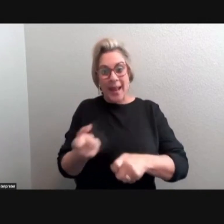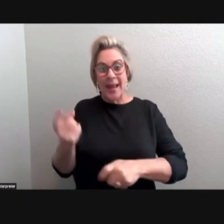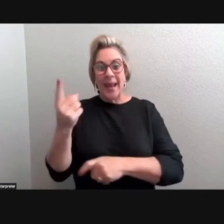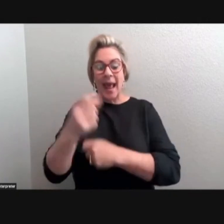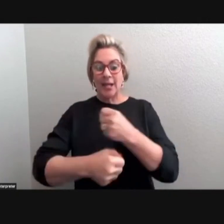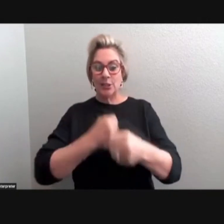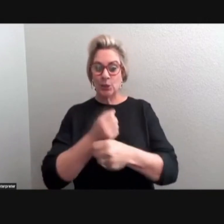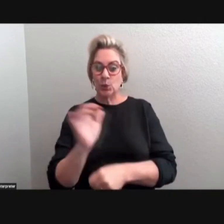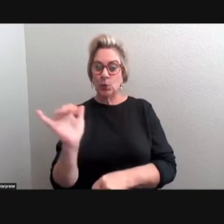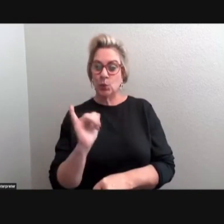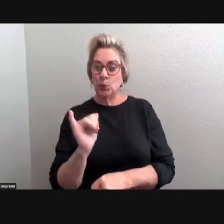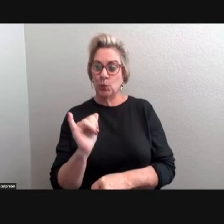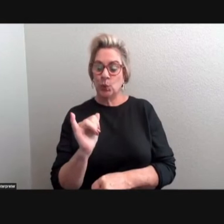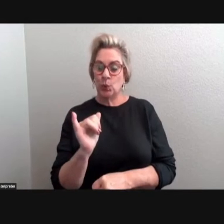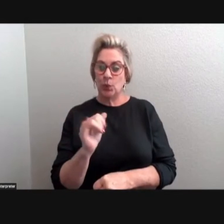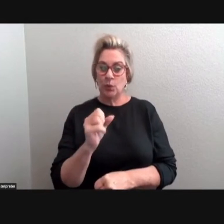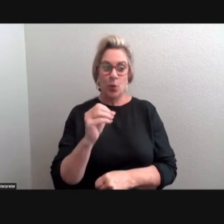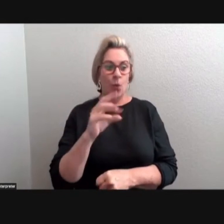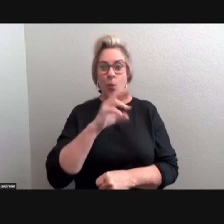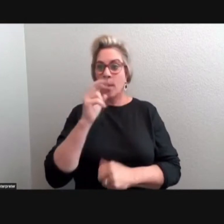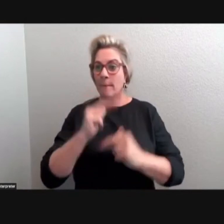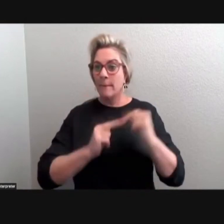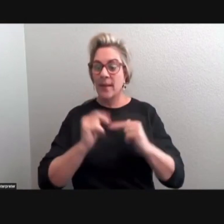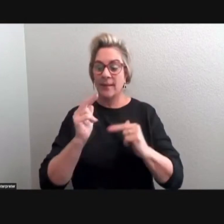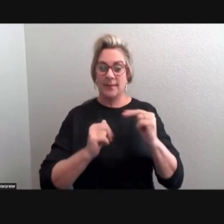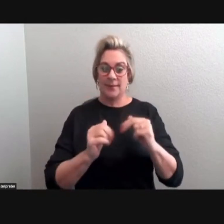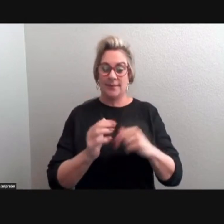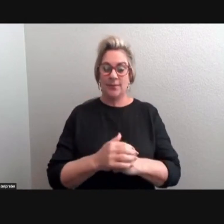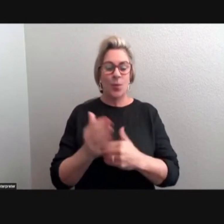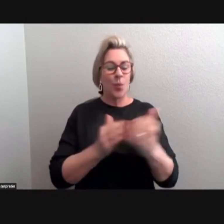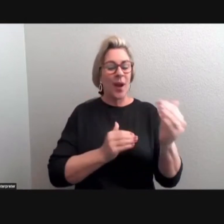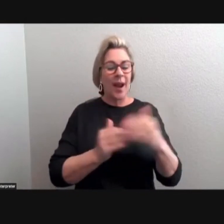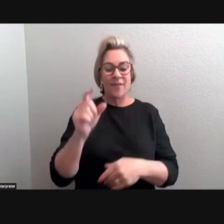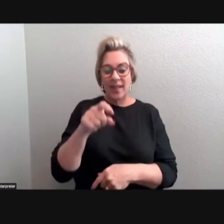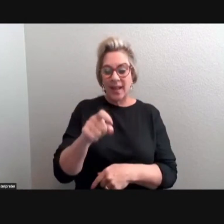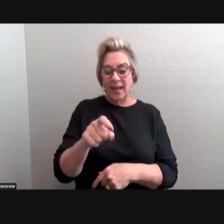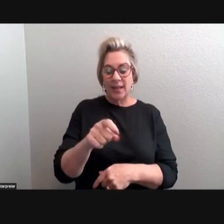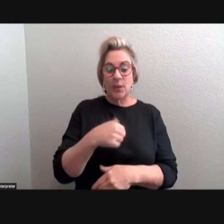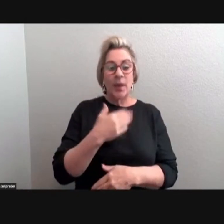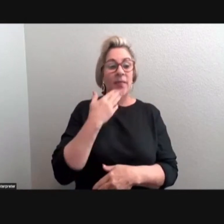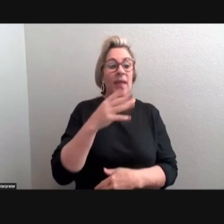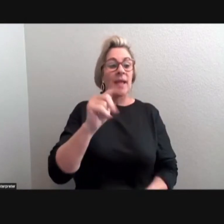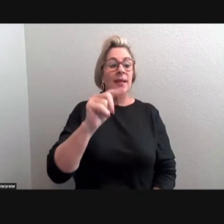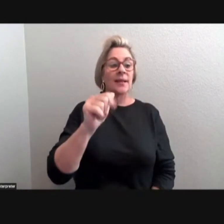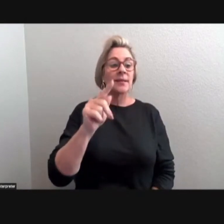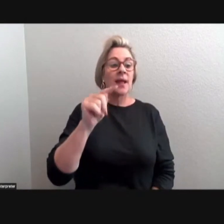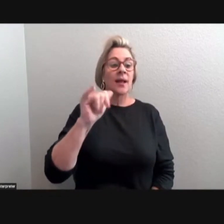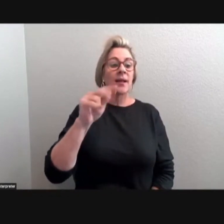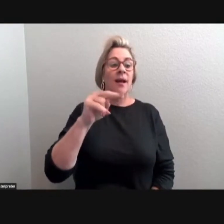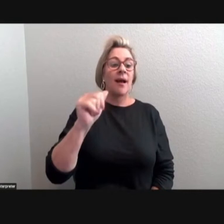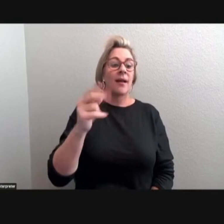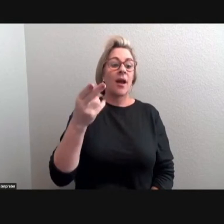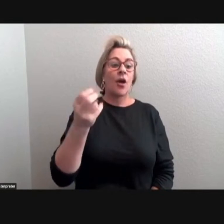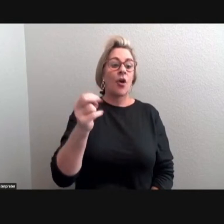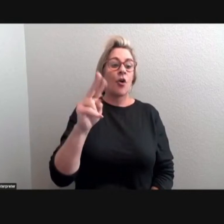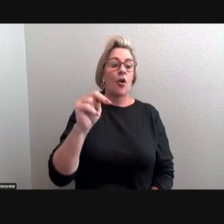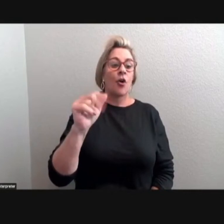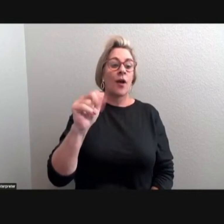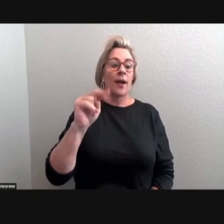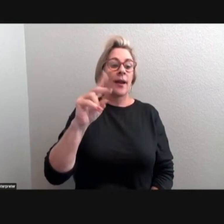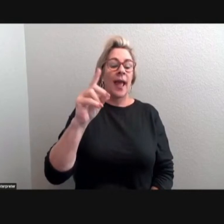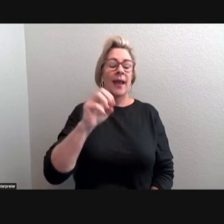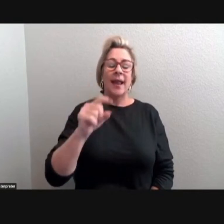to recovery and ultimately to rebuilding. We wish to thank Tatyana Hernandez for her outstanding leadership of the